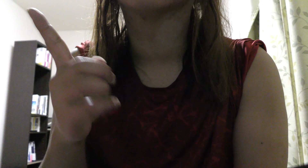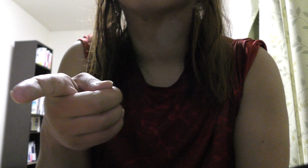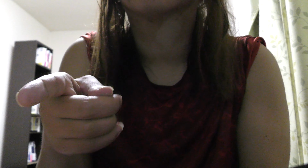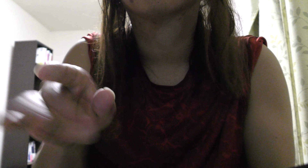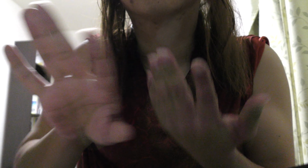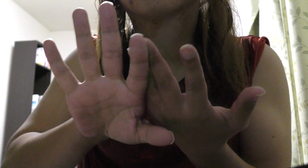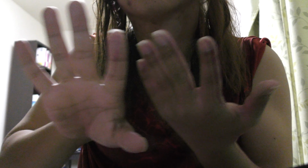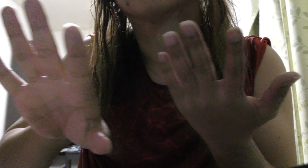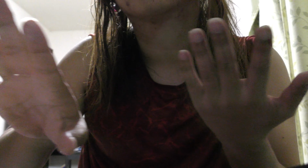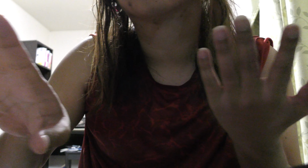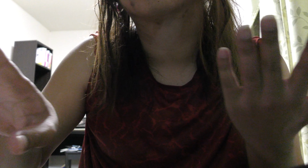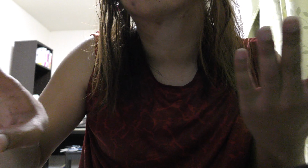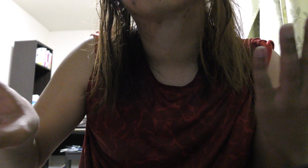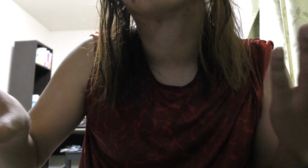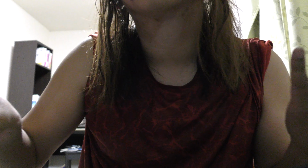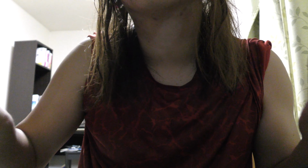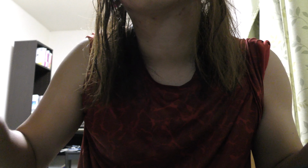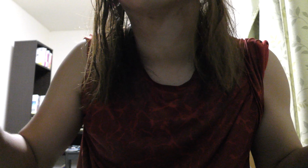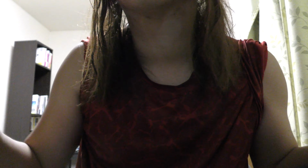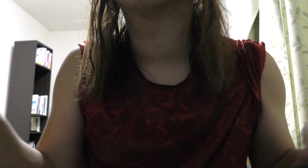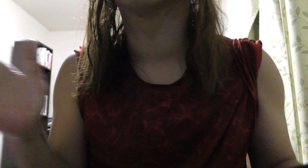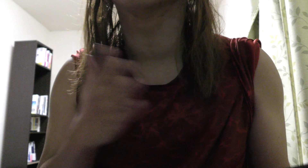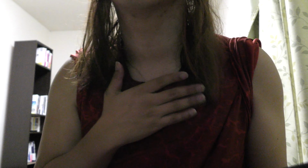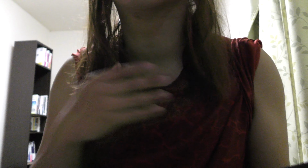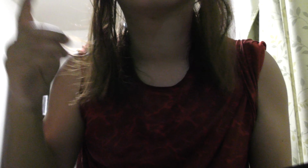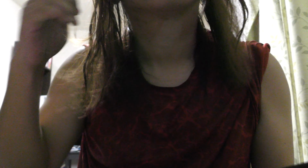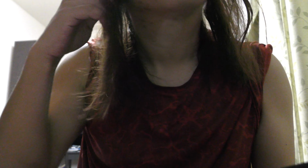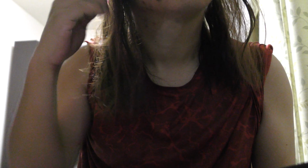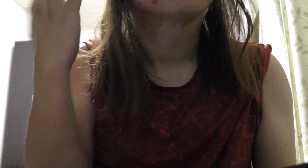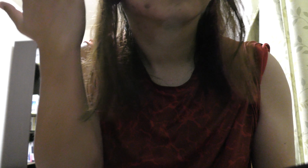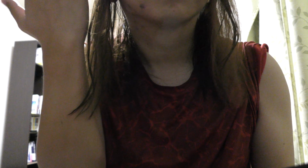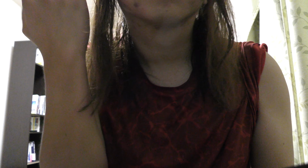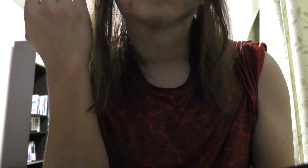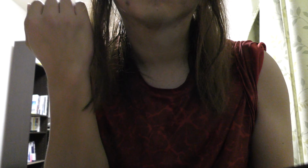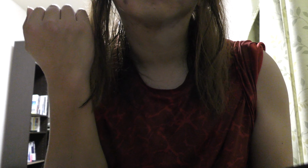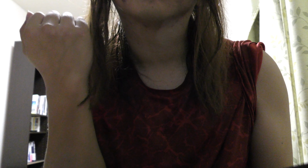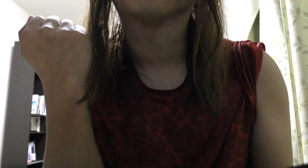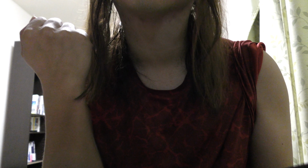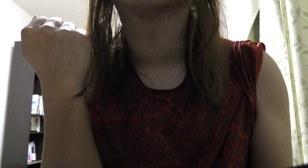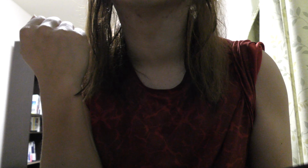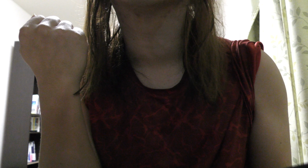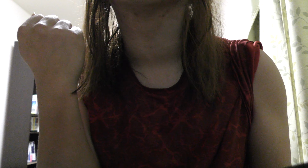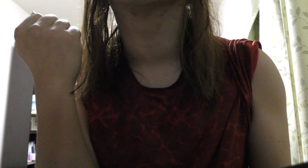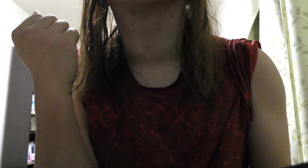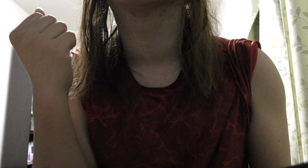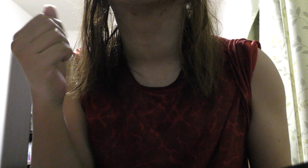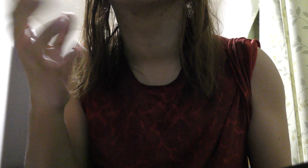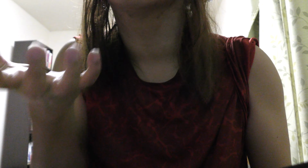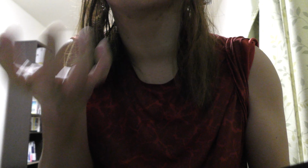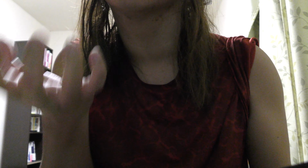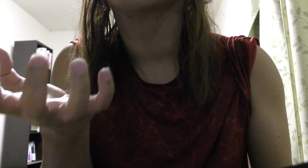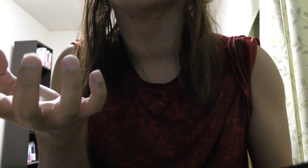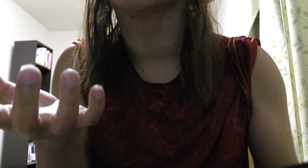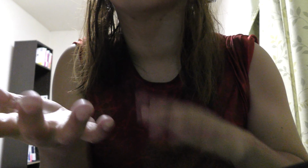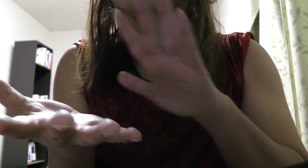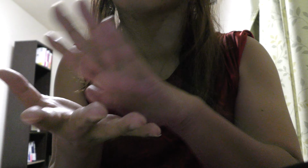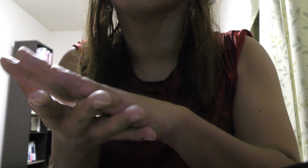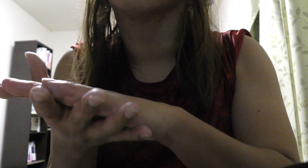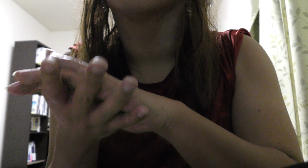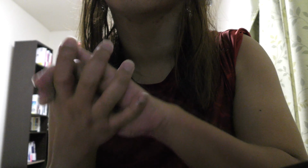should see,